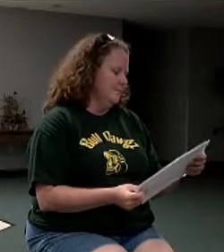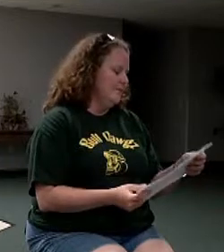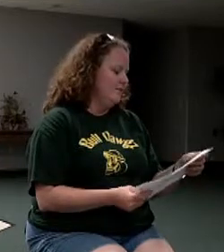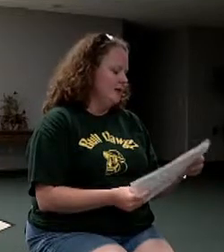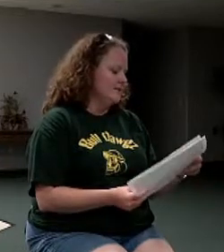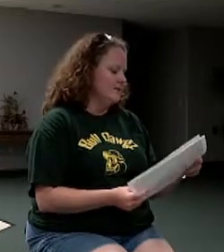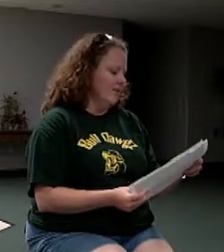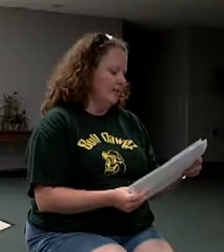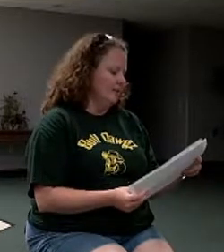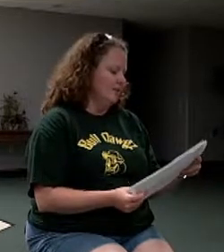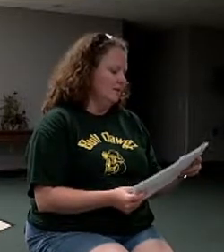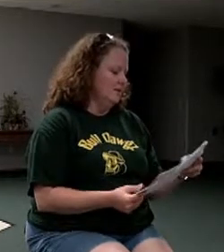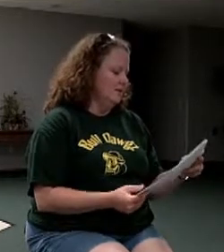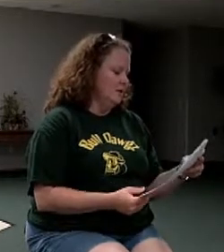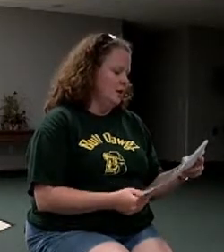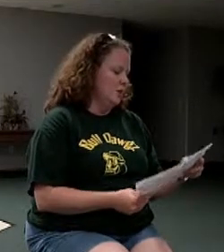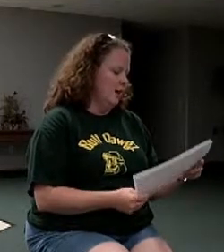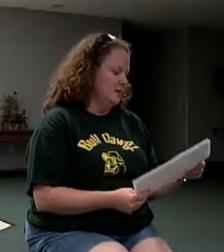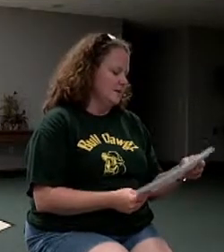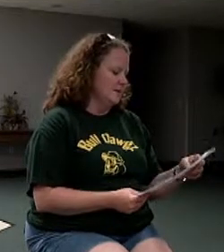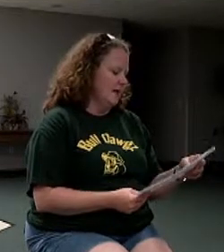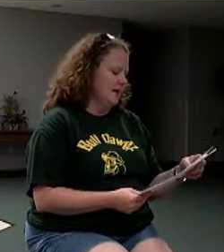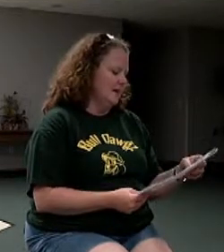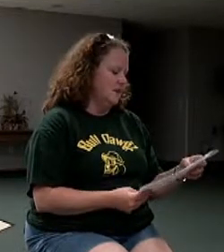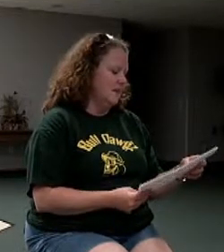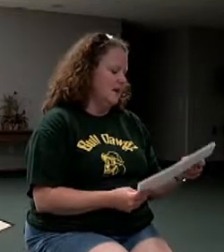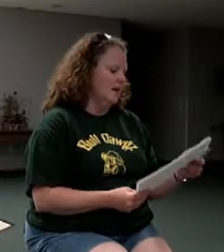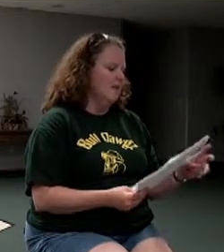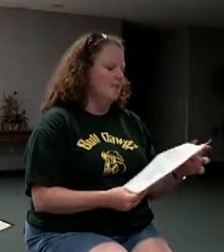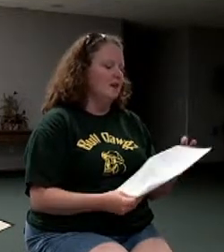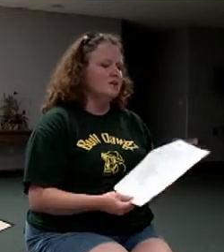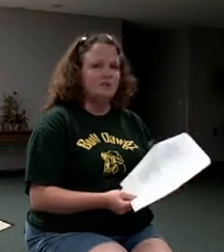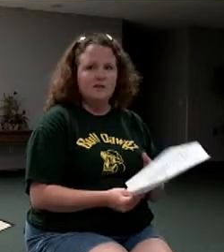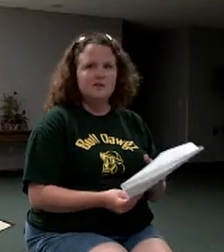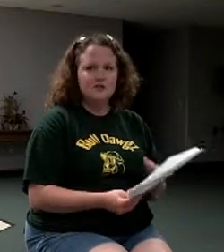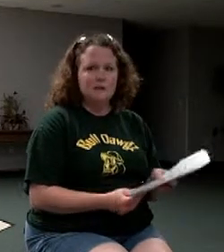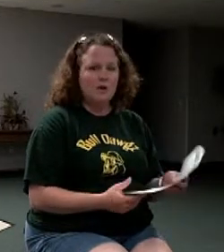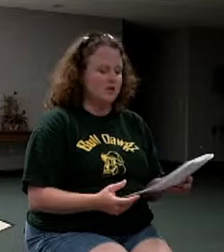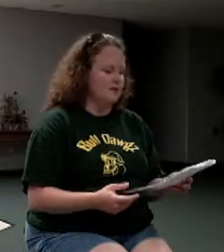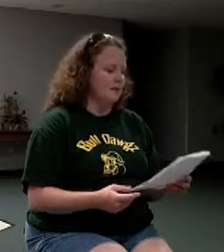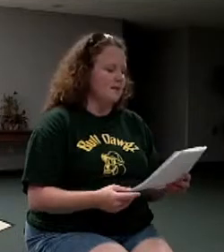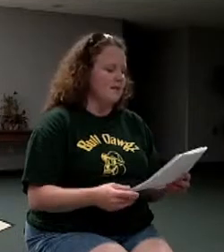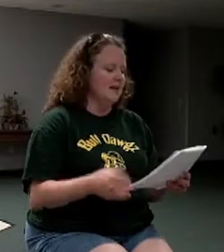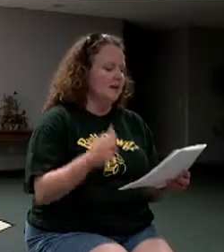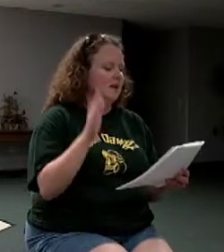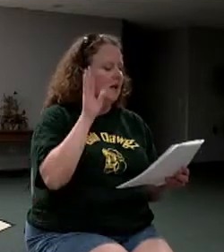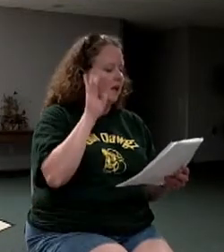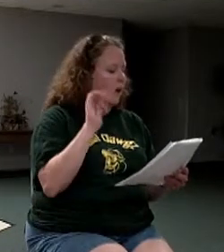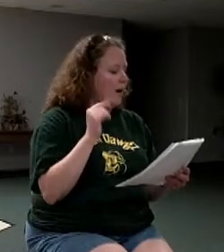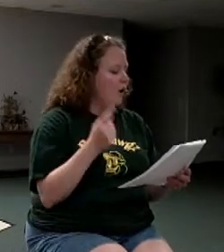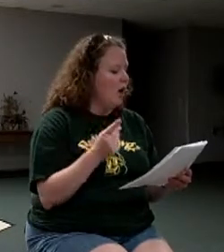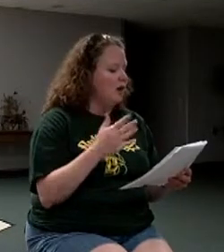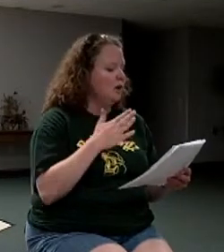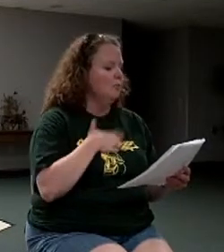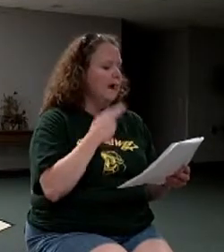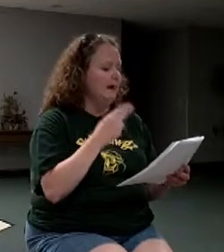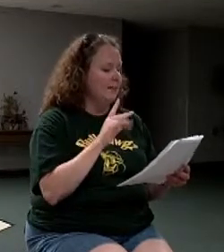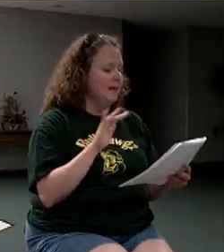if you guys still have it, if you don't, we'll practice them again next week. There's these same questions that we did. Hello, how are you? My name